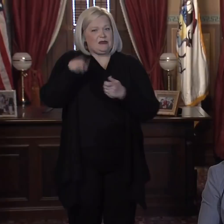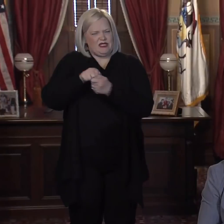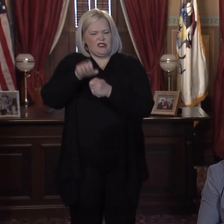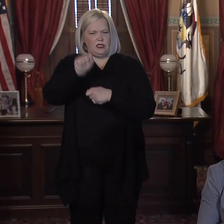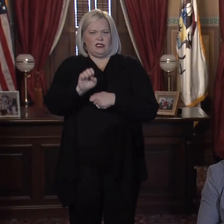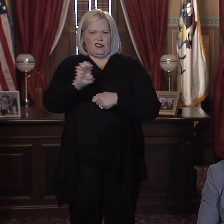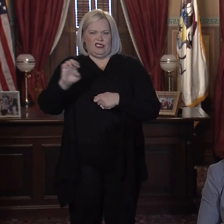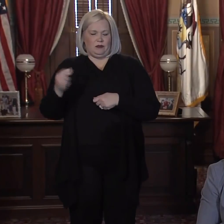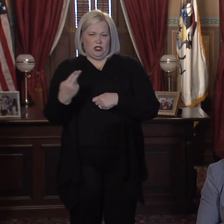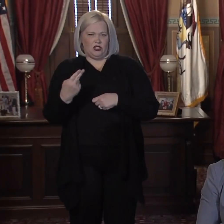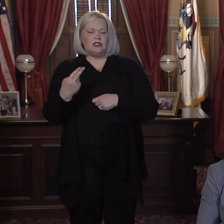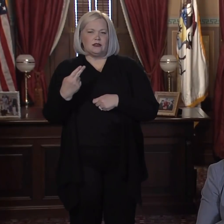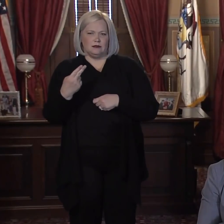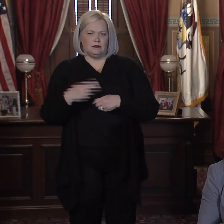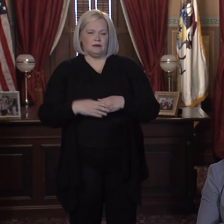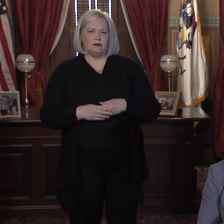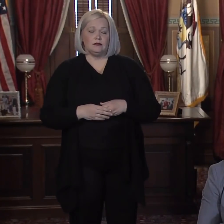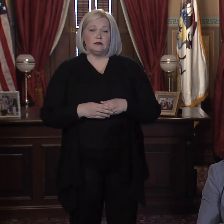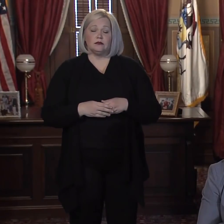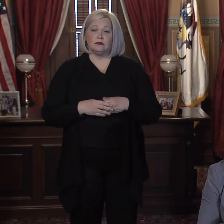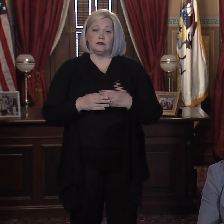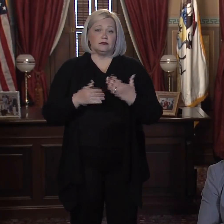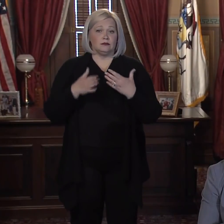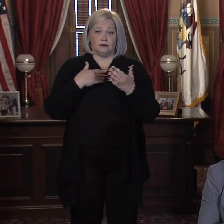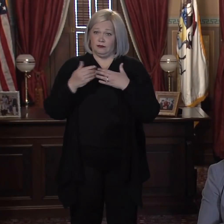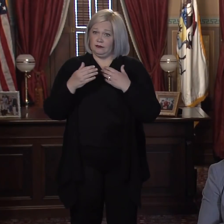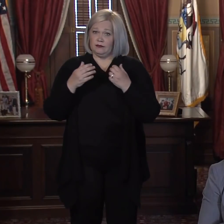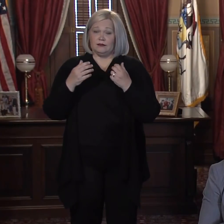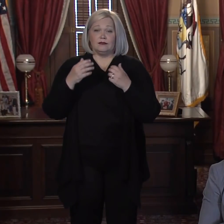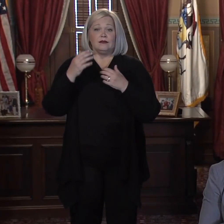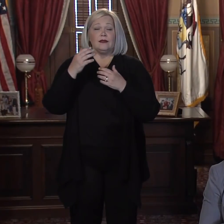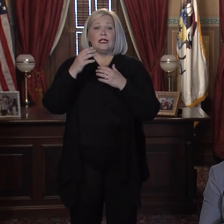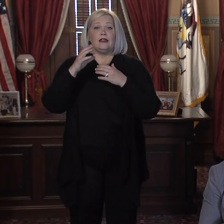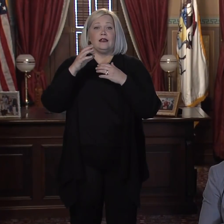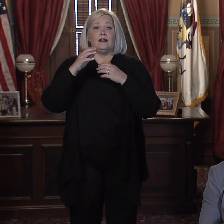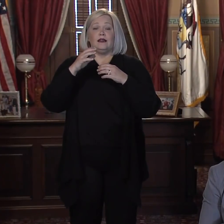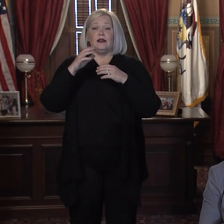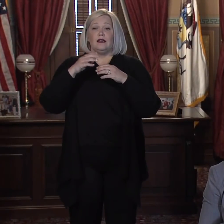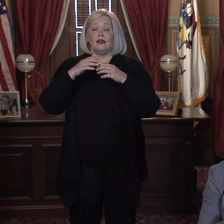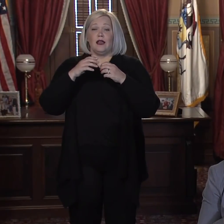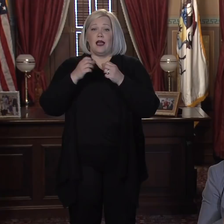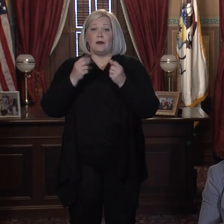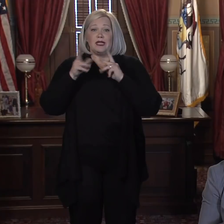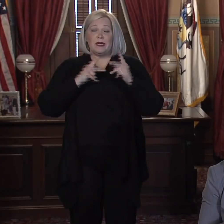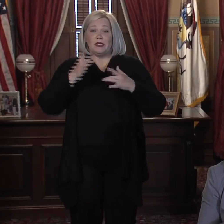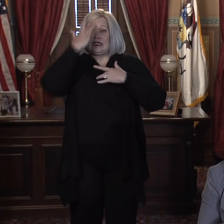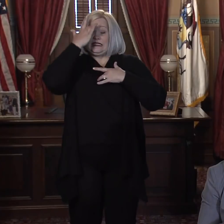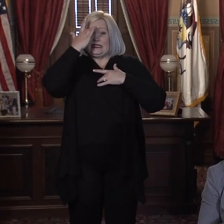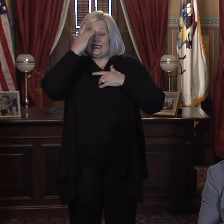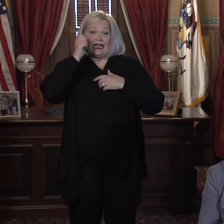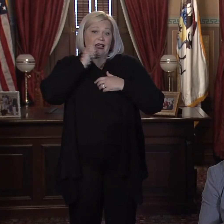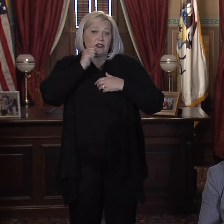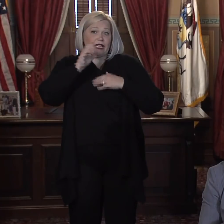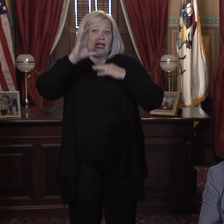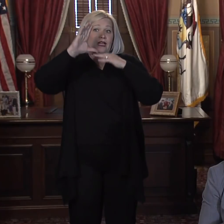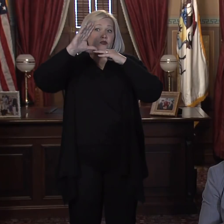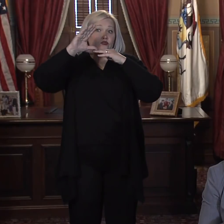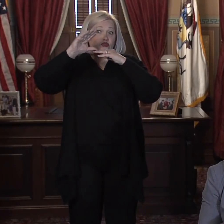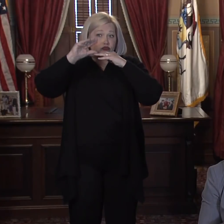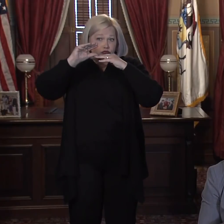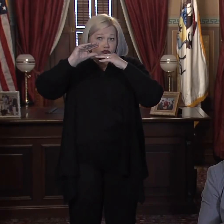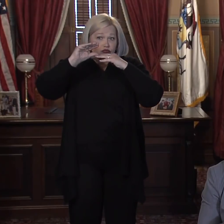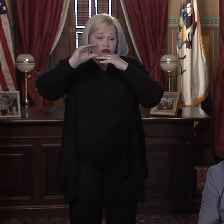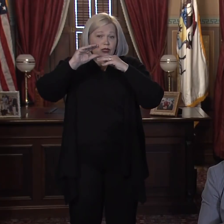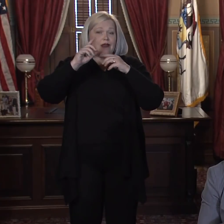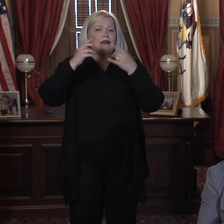Southeast Michigan. Despite the reductions in the rate of growth, there are still many new cases